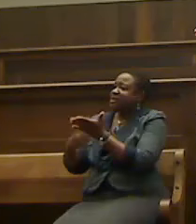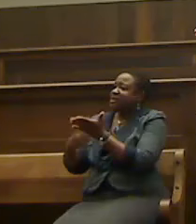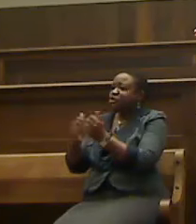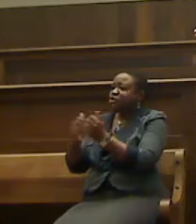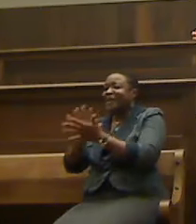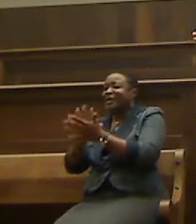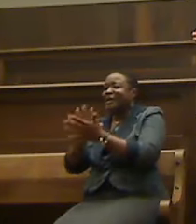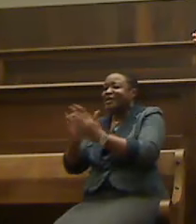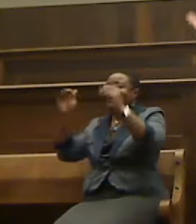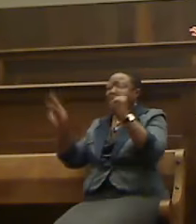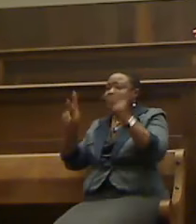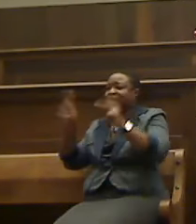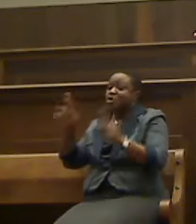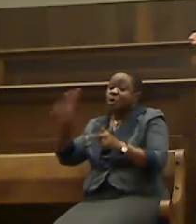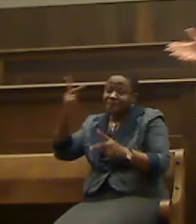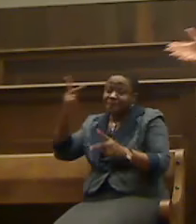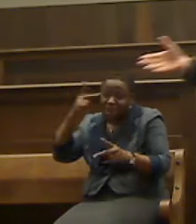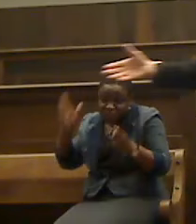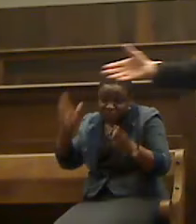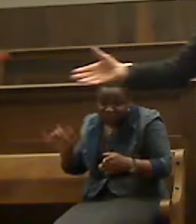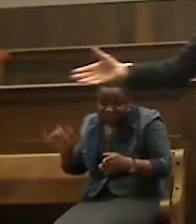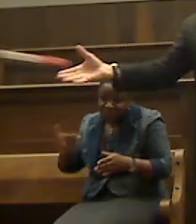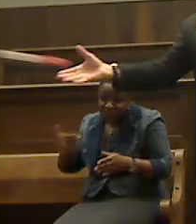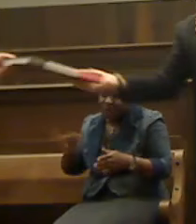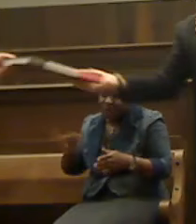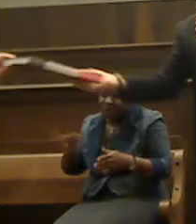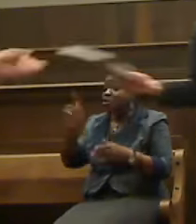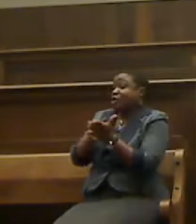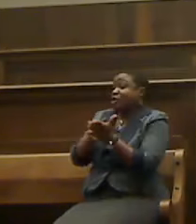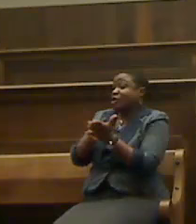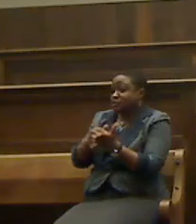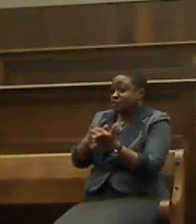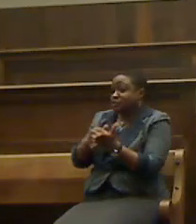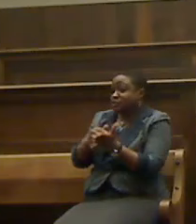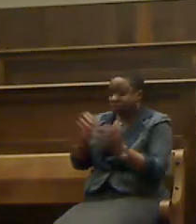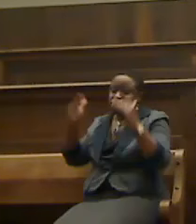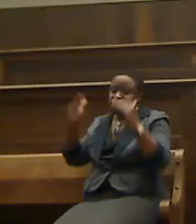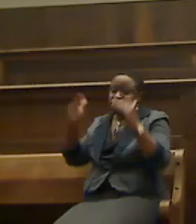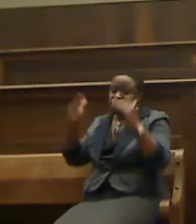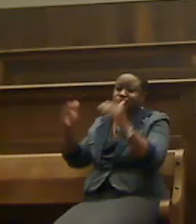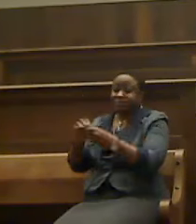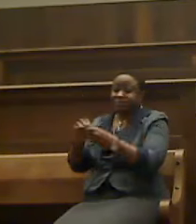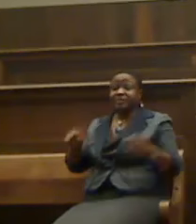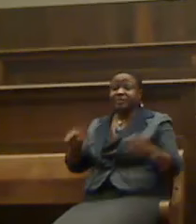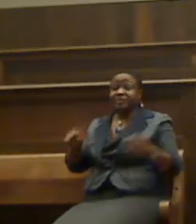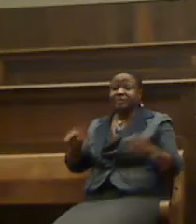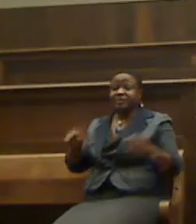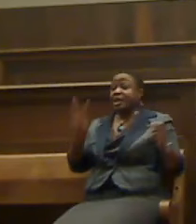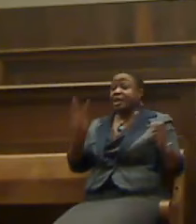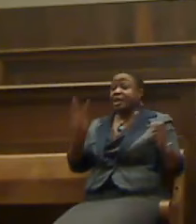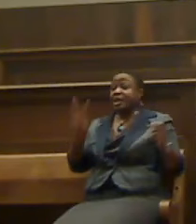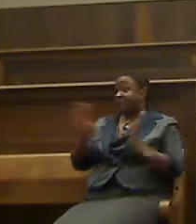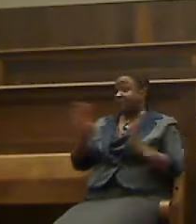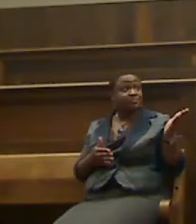academics or the politicians or the doctors. So this was a 2007 book, so